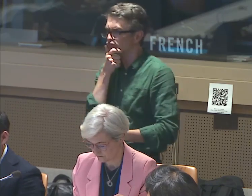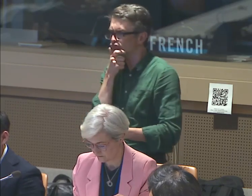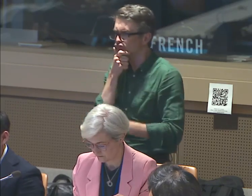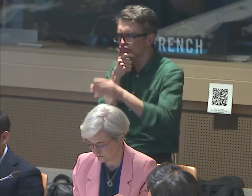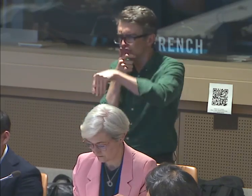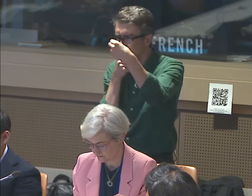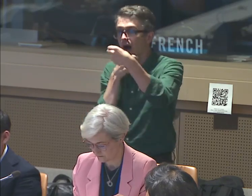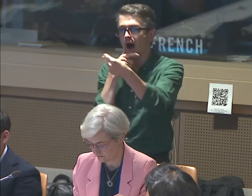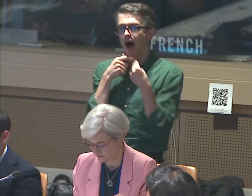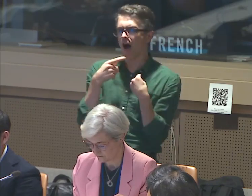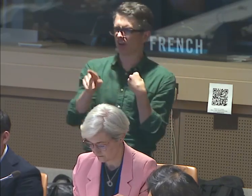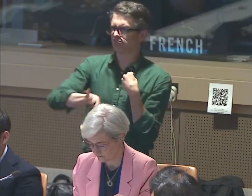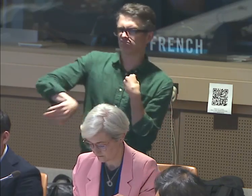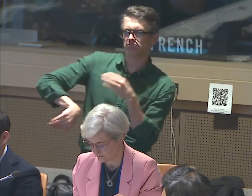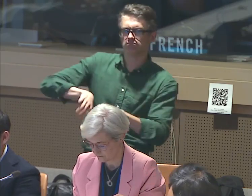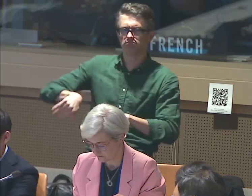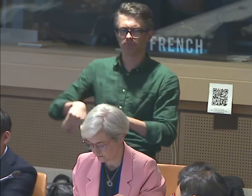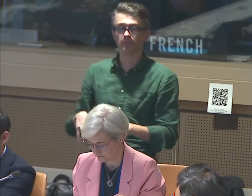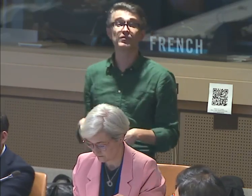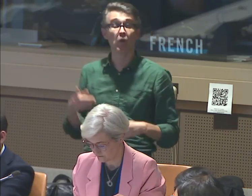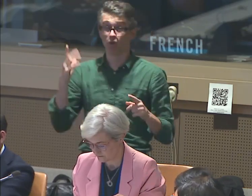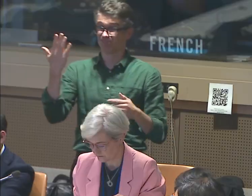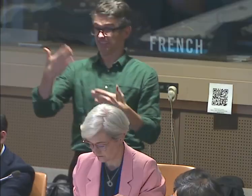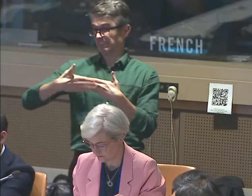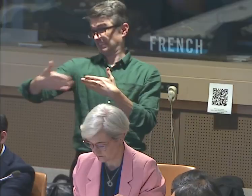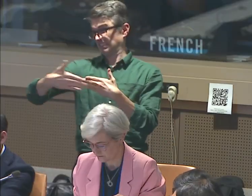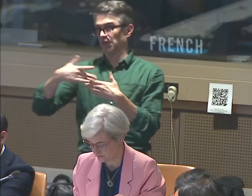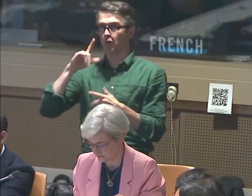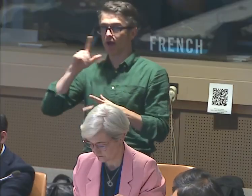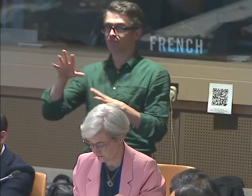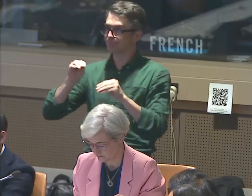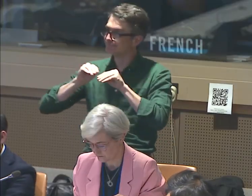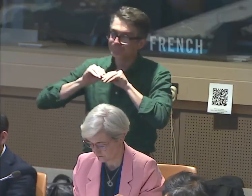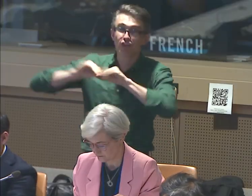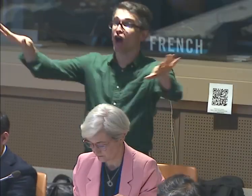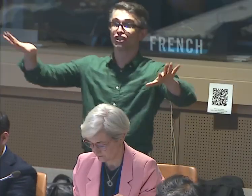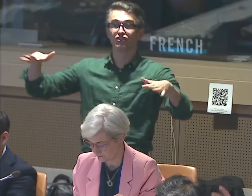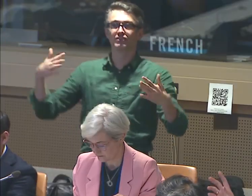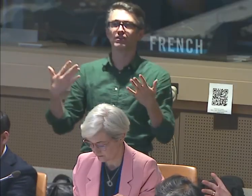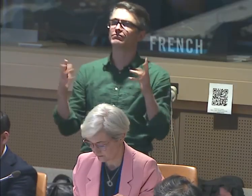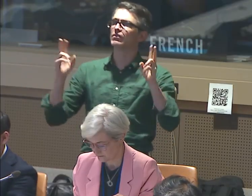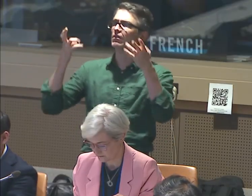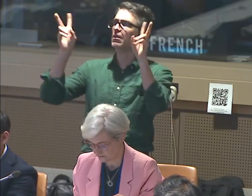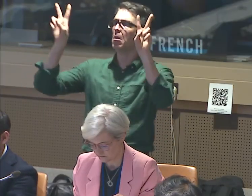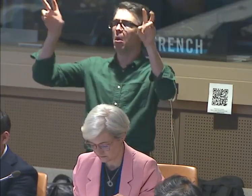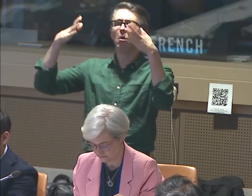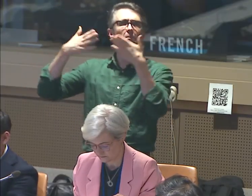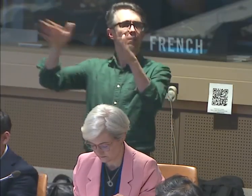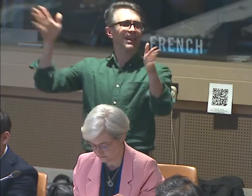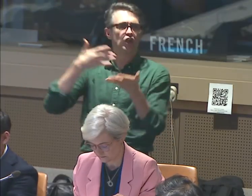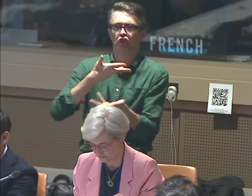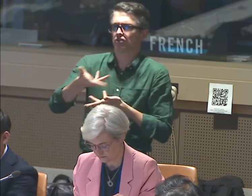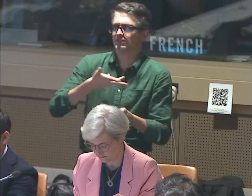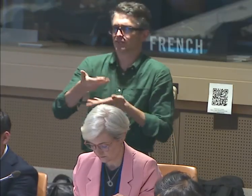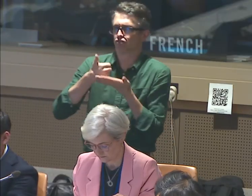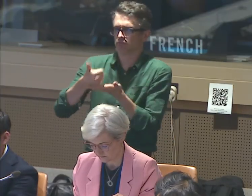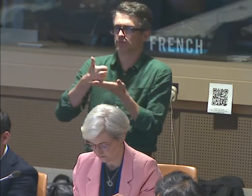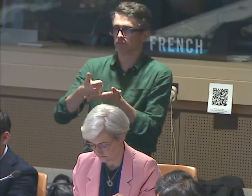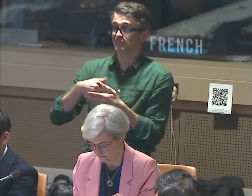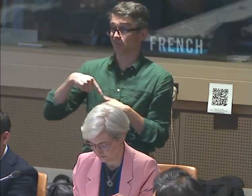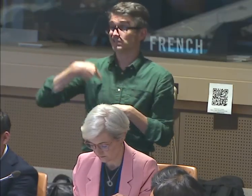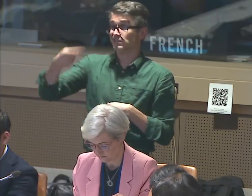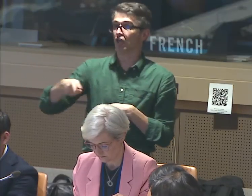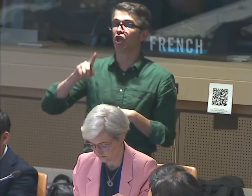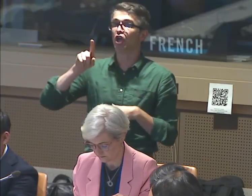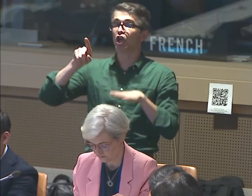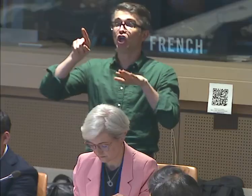will launch public consultation on June 18 on this roadmap. You will have access also to the first